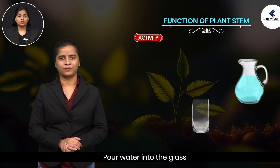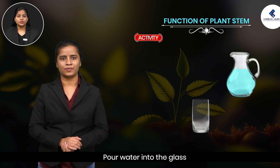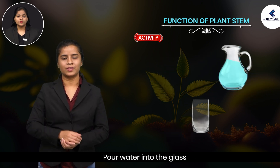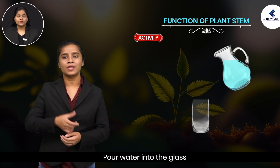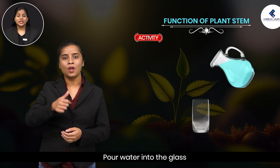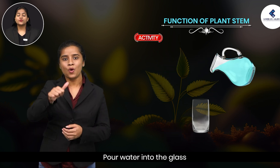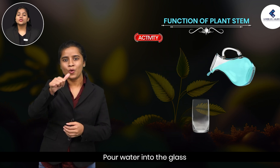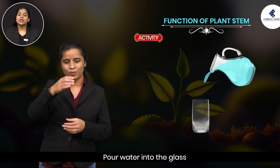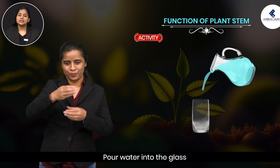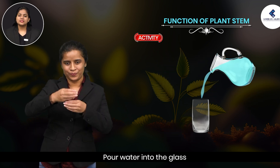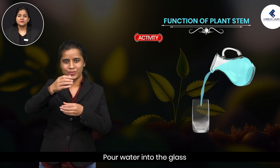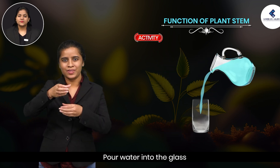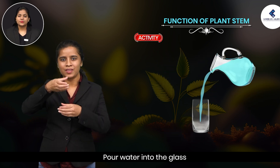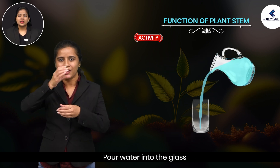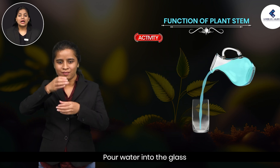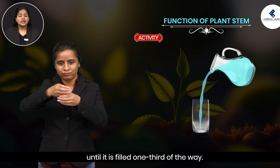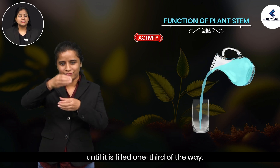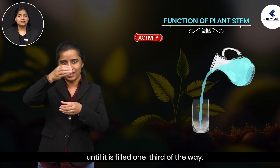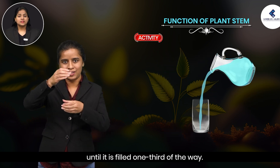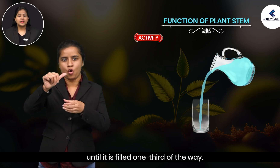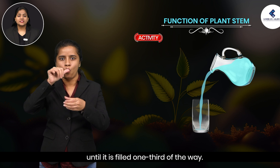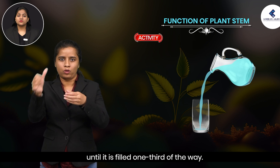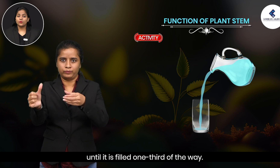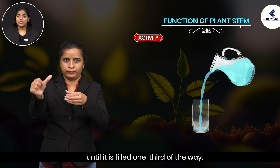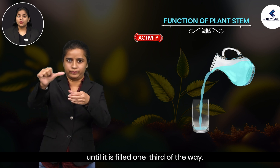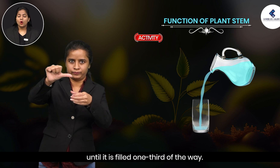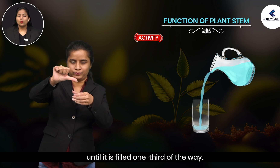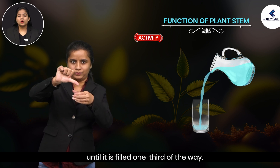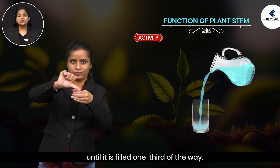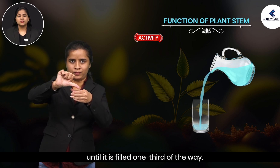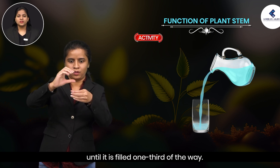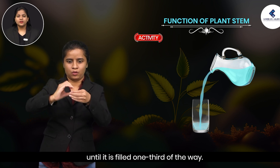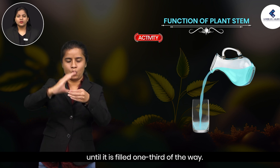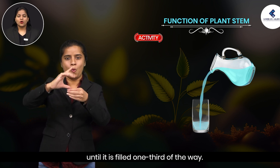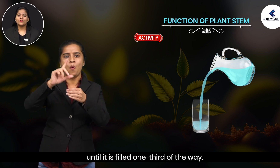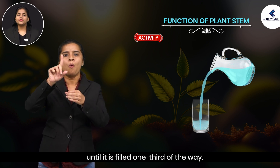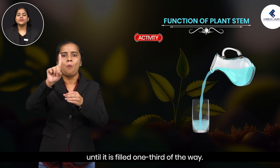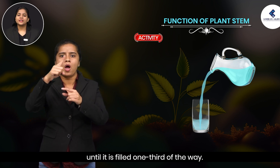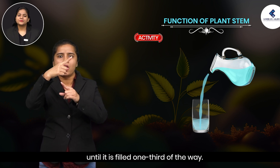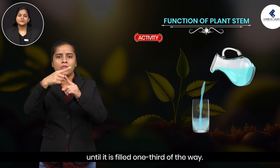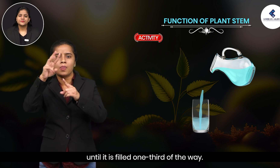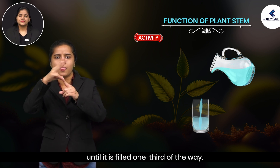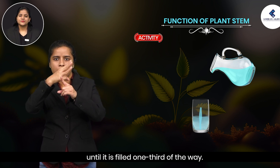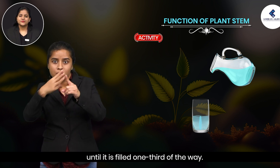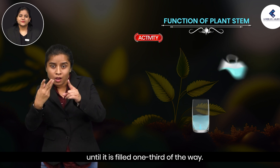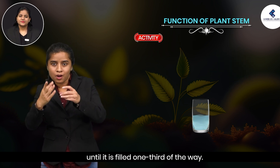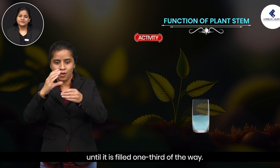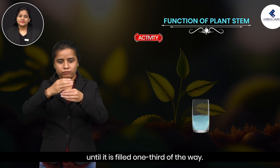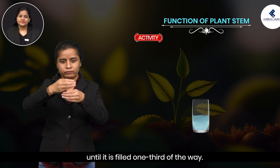Pour water into the glass until it is filled 1/3 of the way.